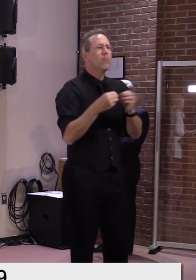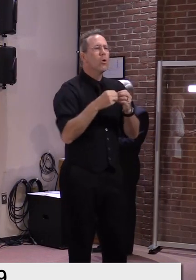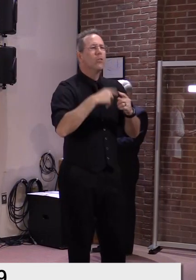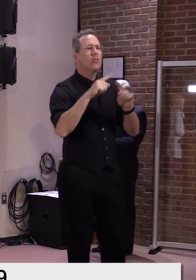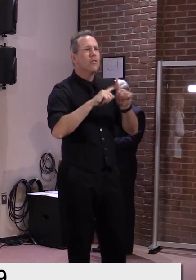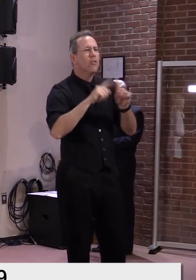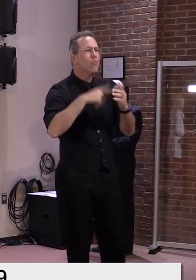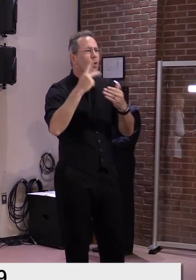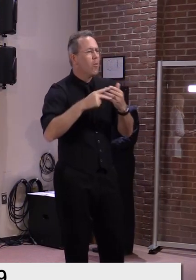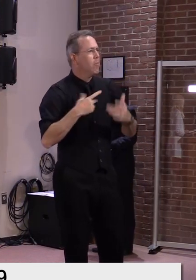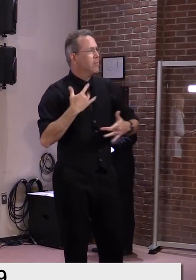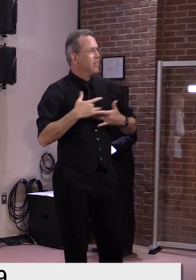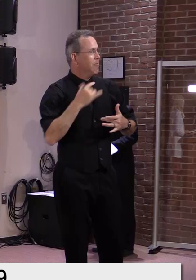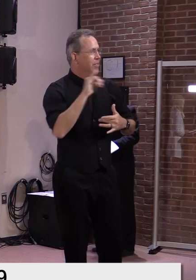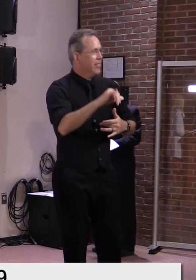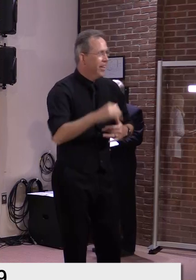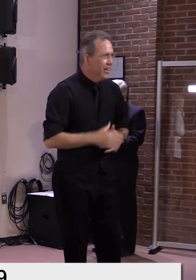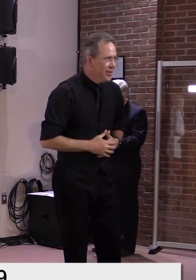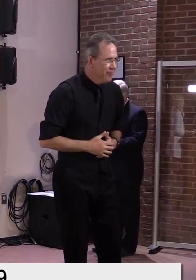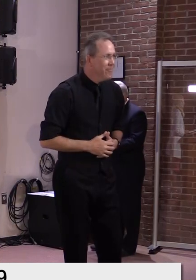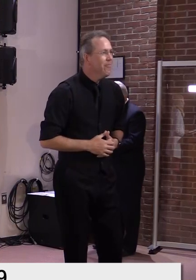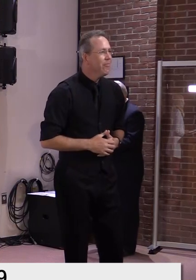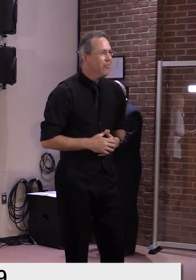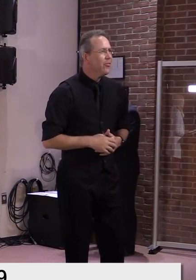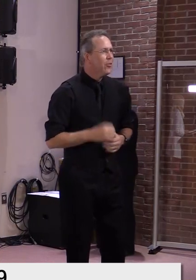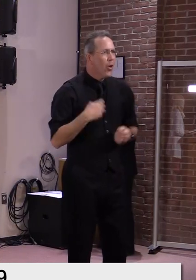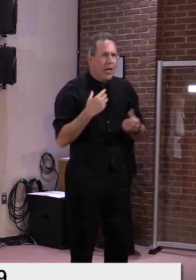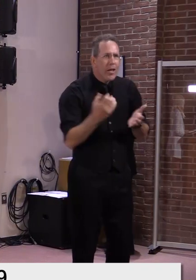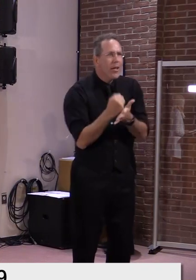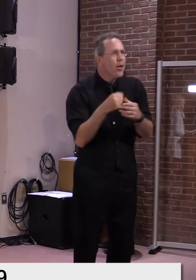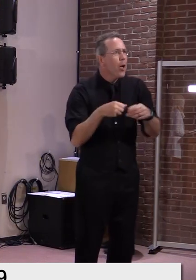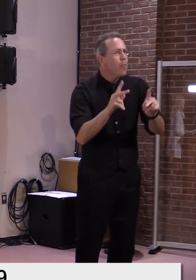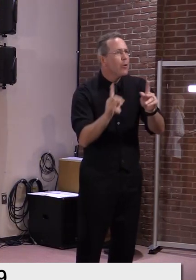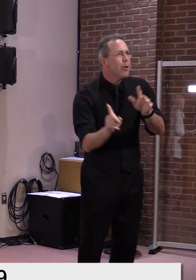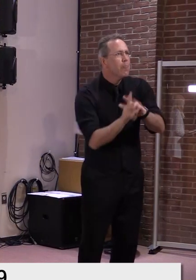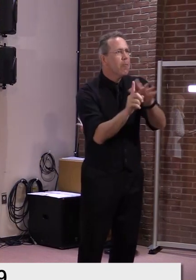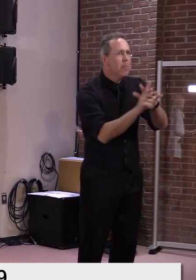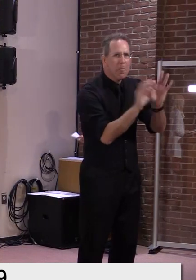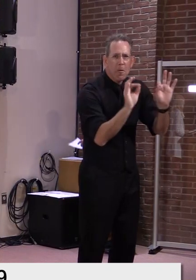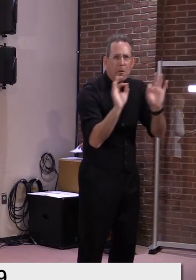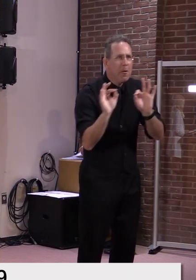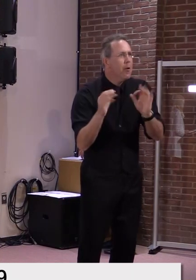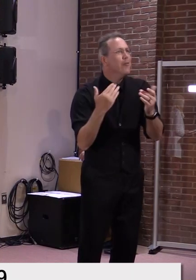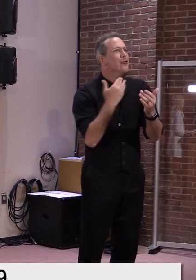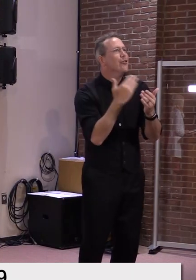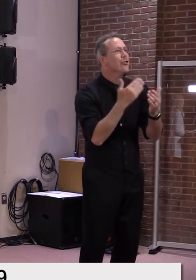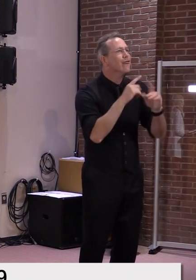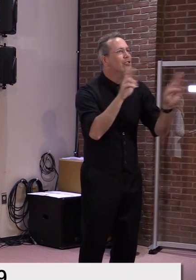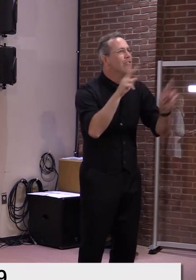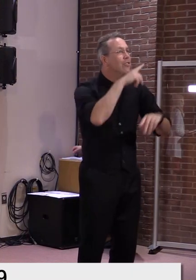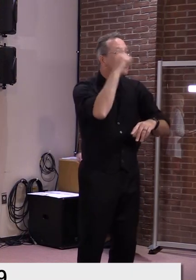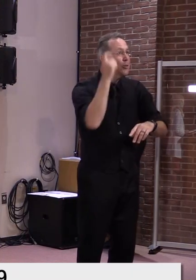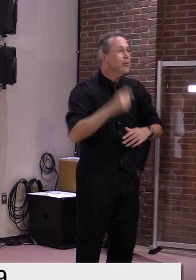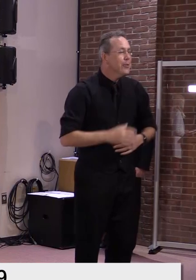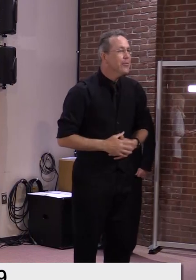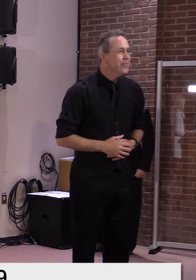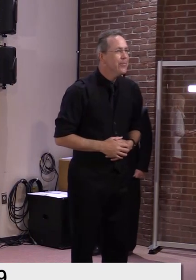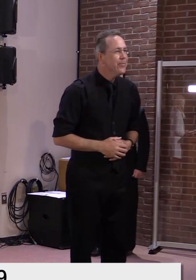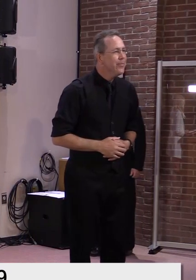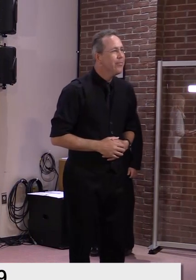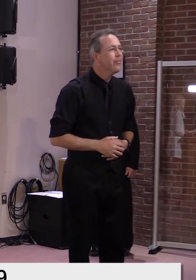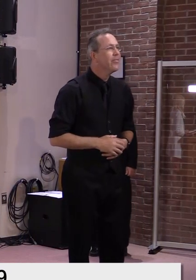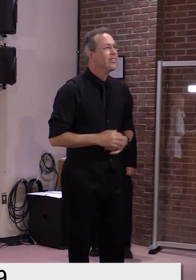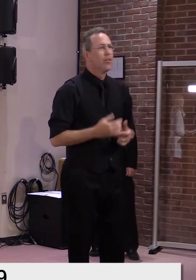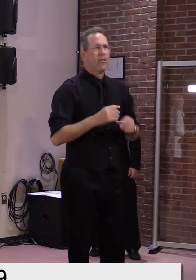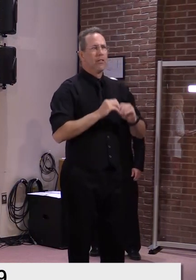and summer programs to create more opportunities for our children and youth this summer. True to form, it is clear that we are all in